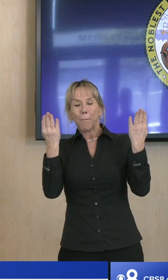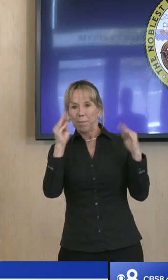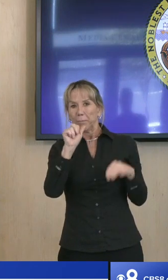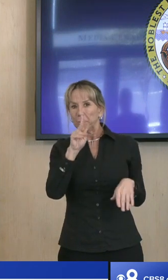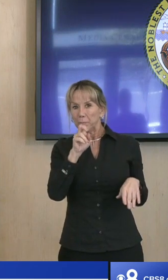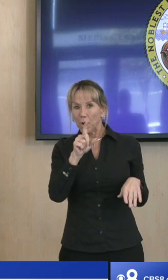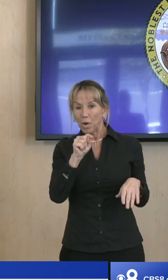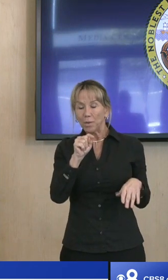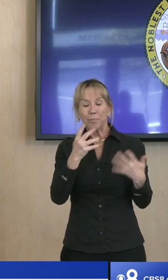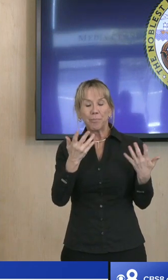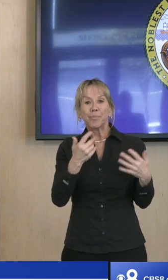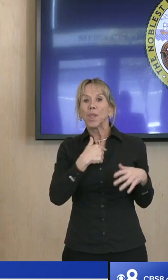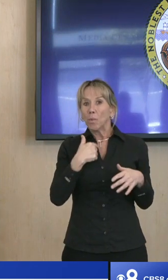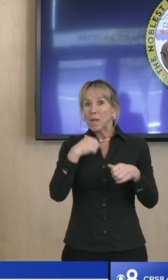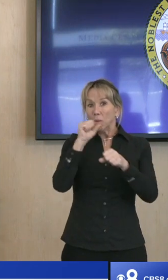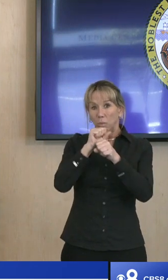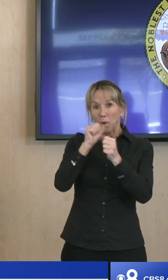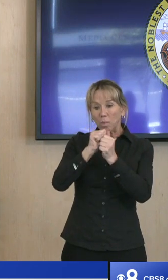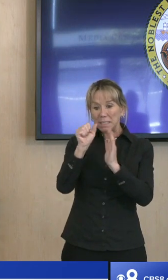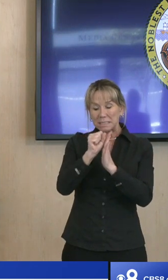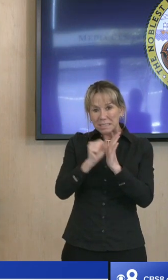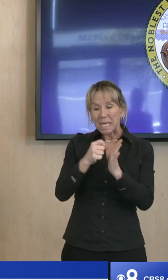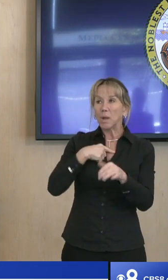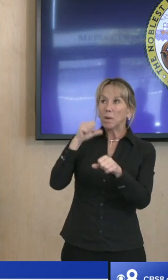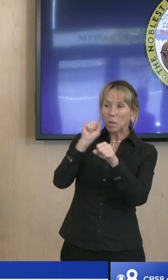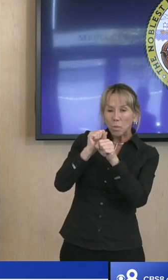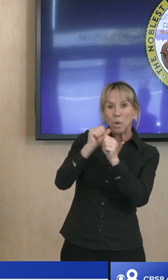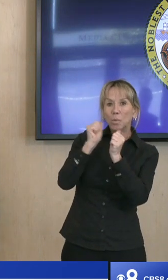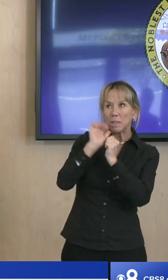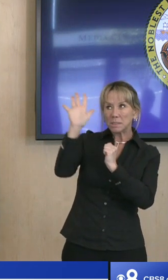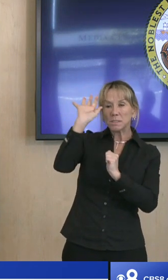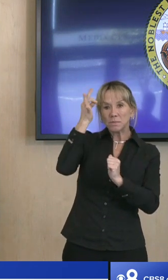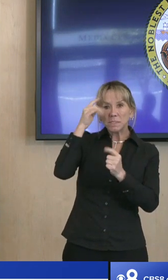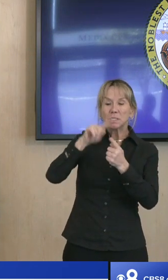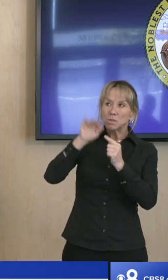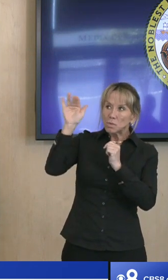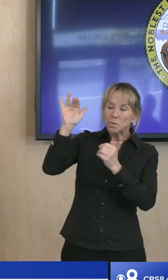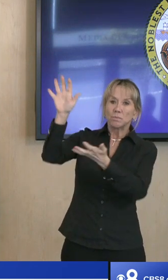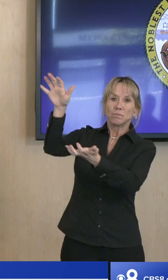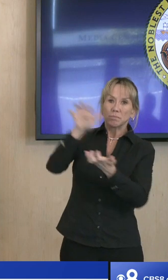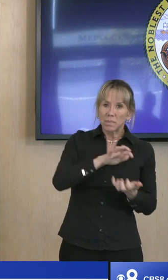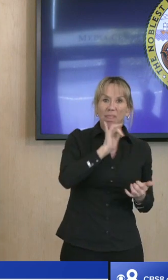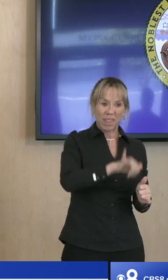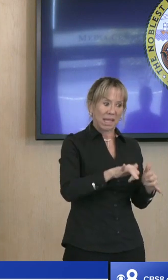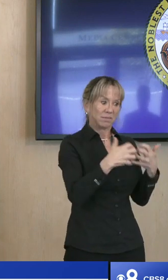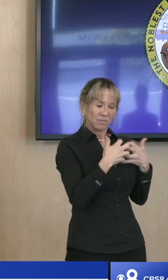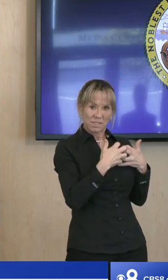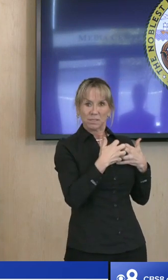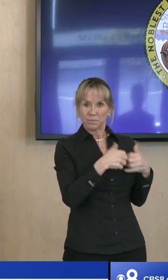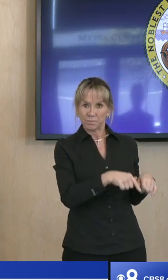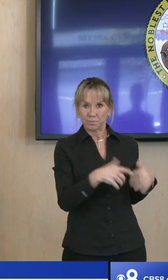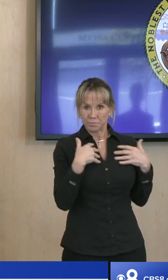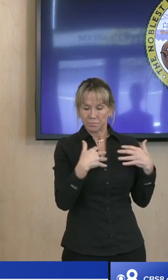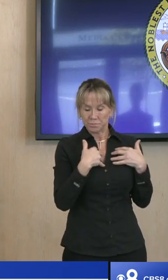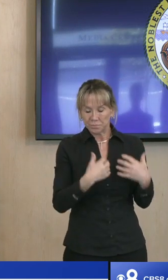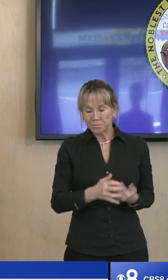to get the ventilators that we requested from the state in. I think the last part of your question had to do with, when